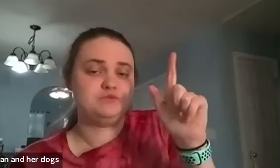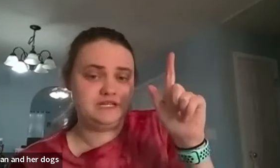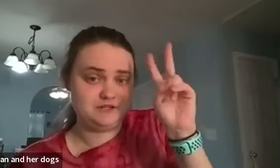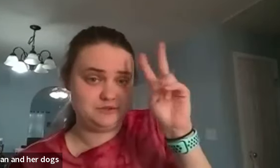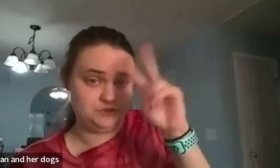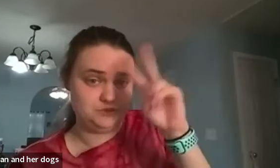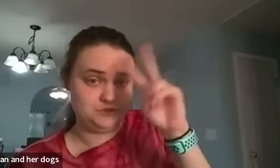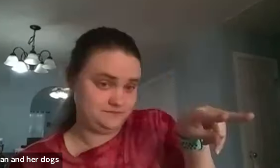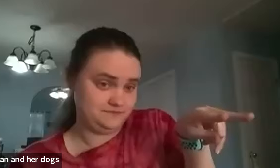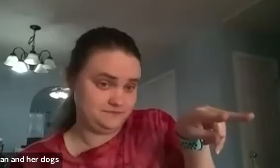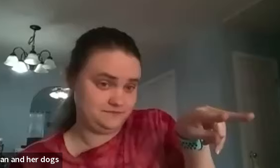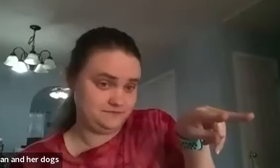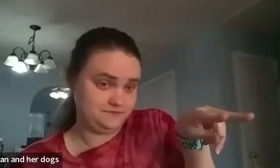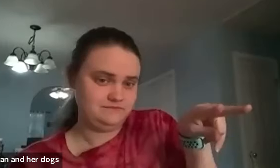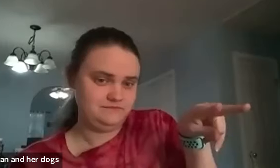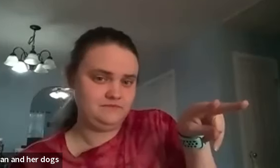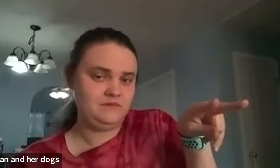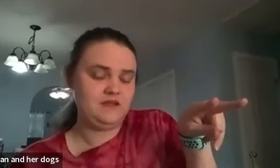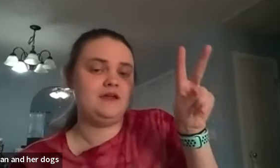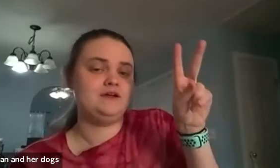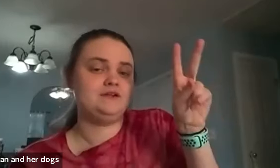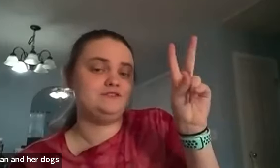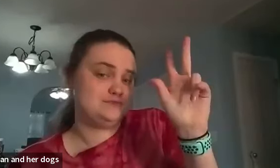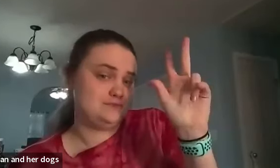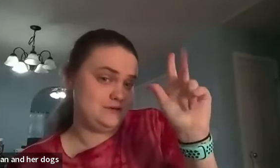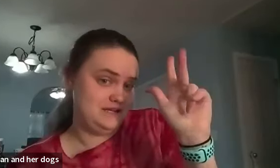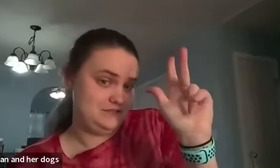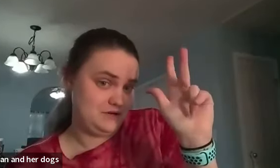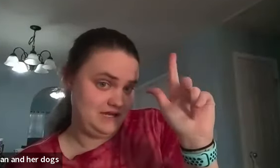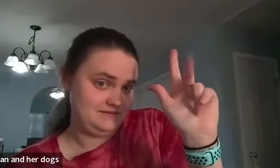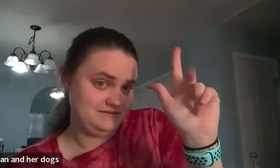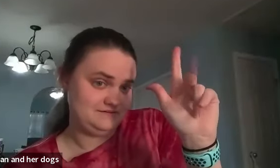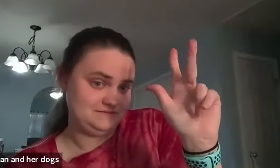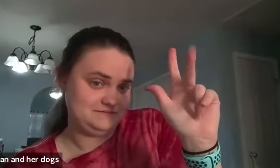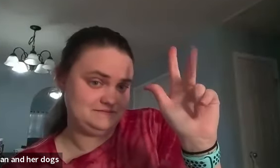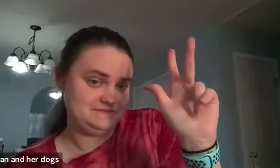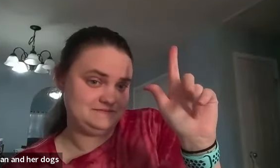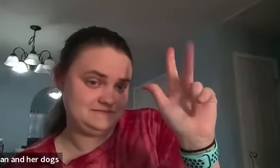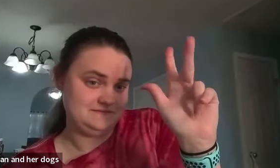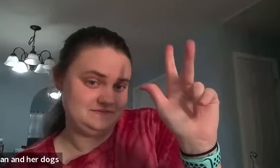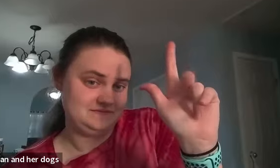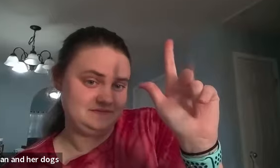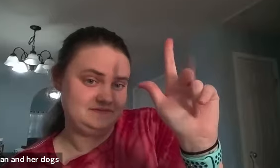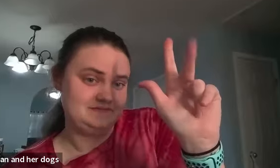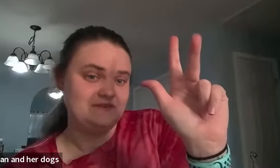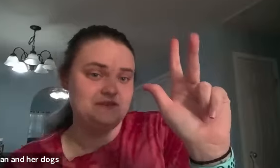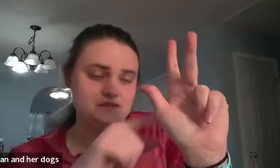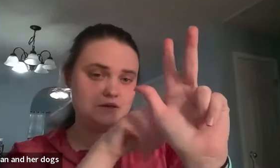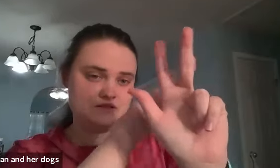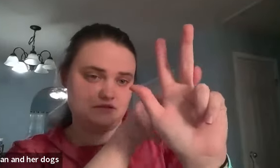22, 23, So it's your